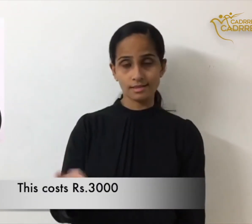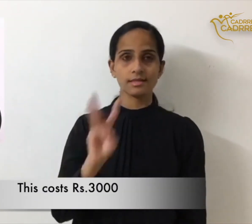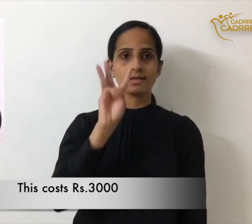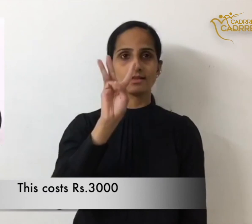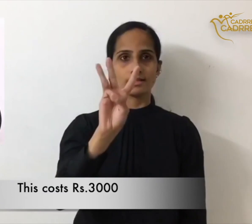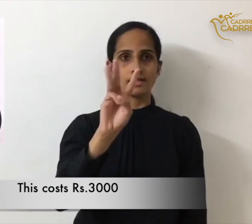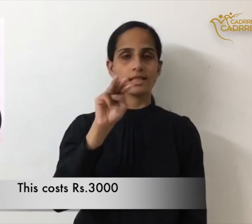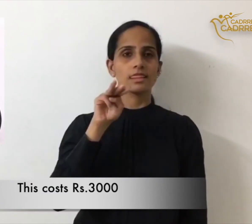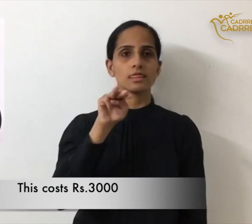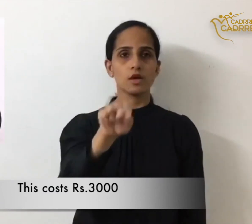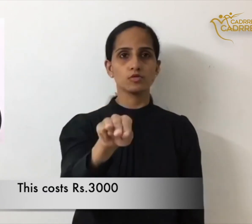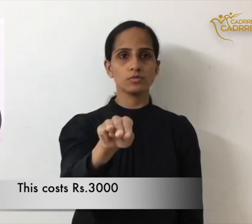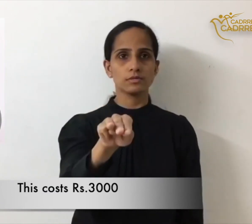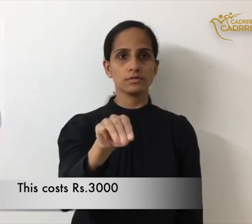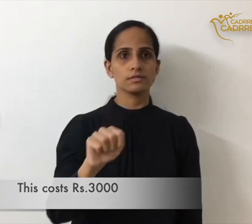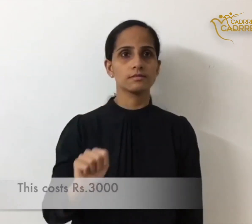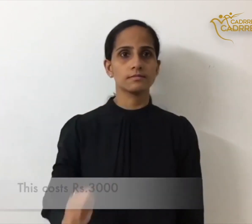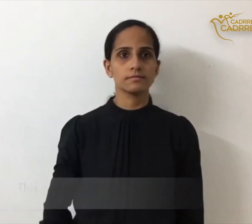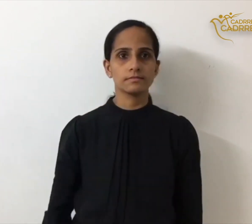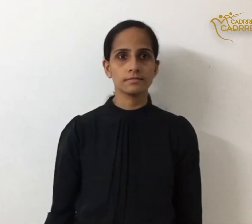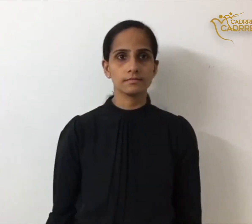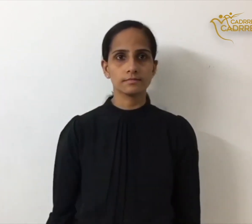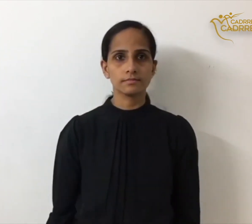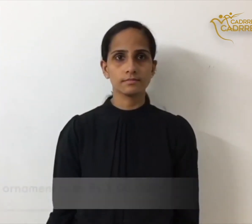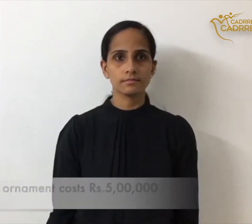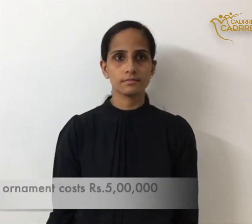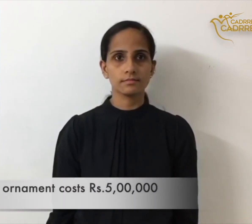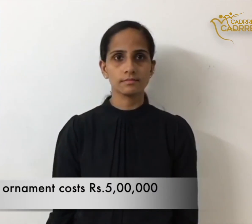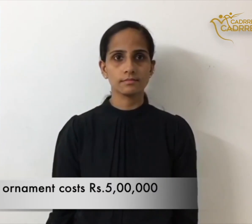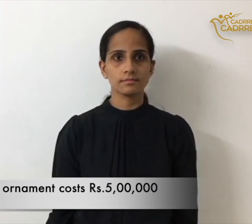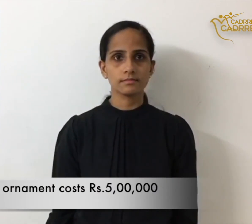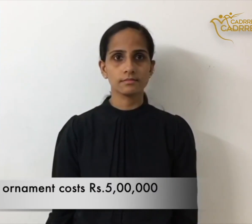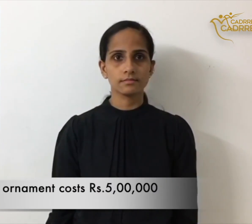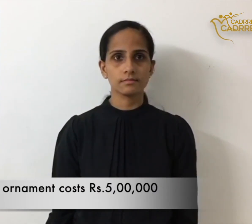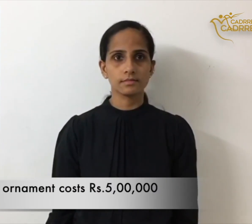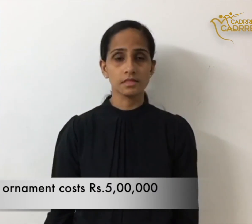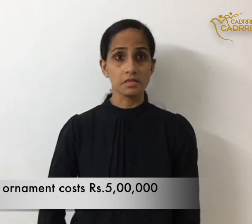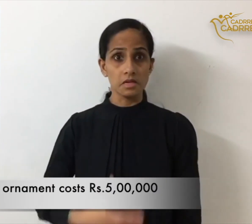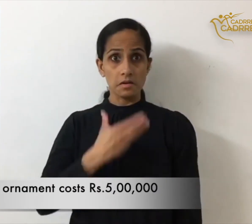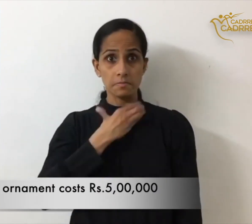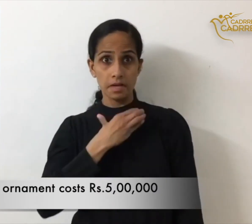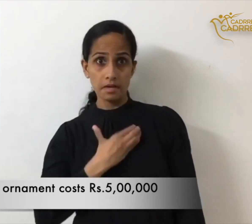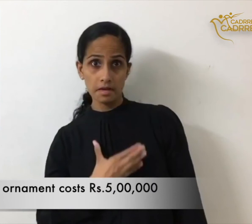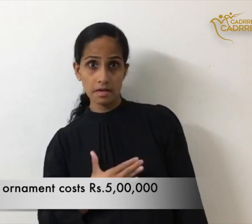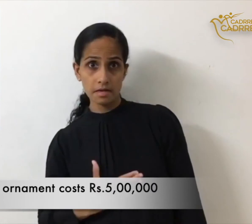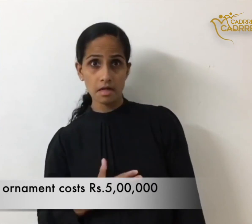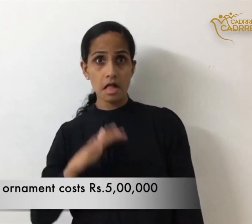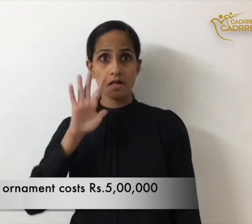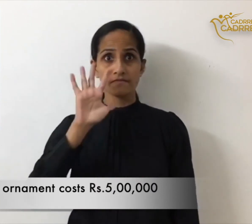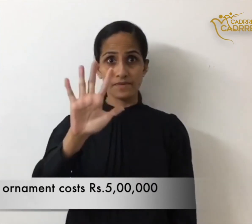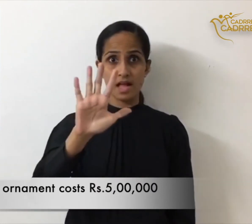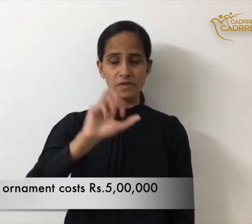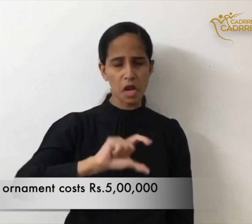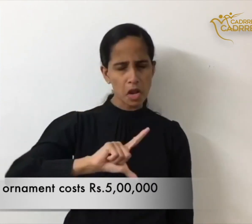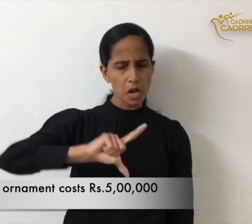rupees 3,000. This ornament costs rupees